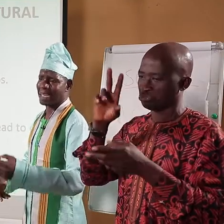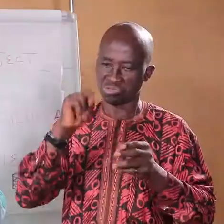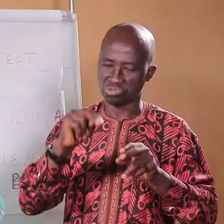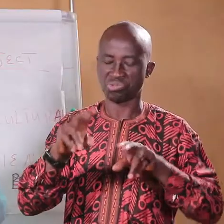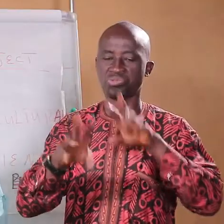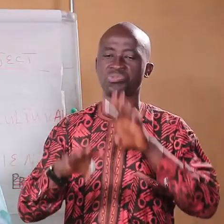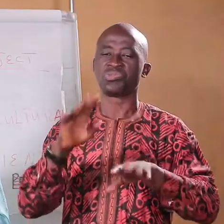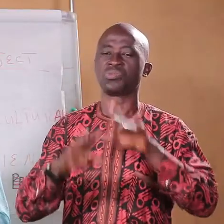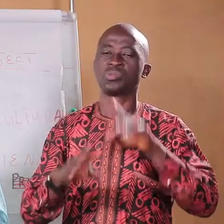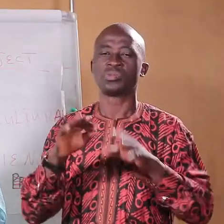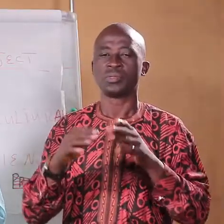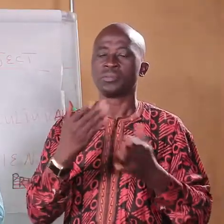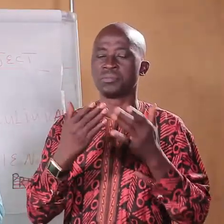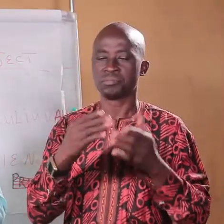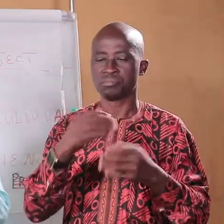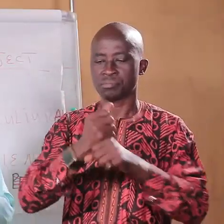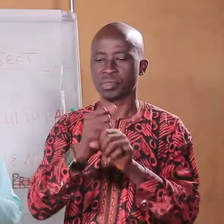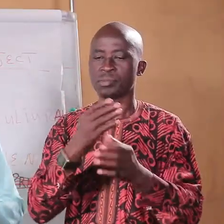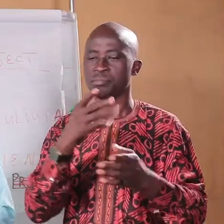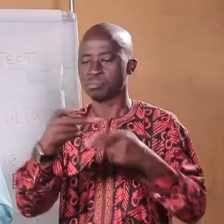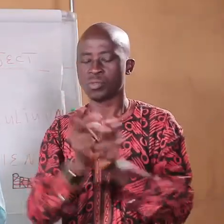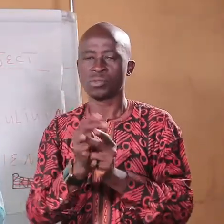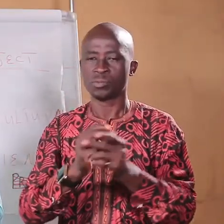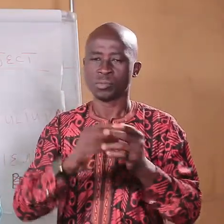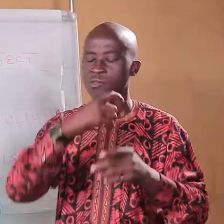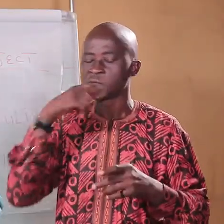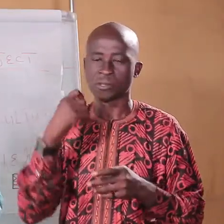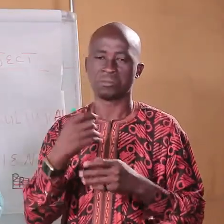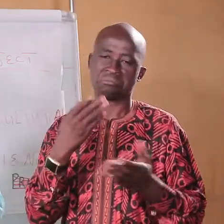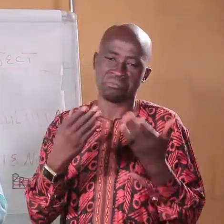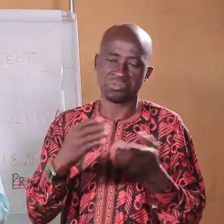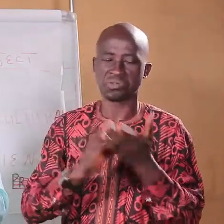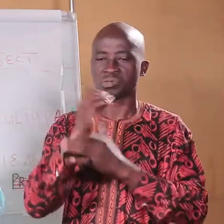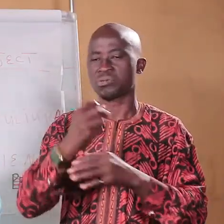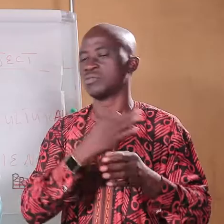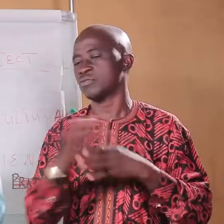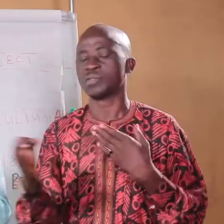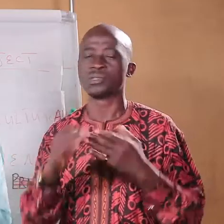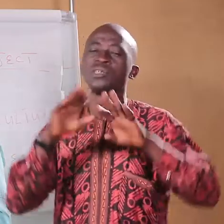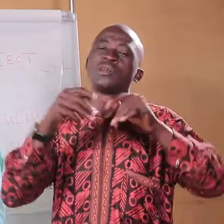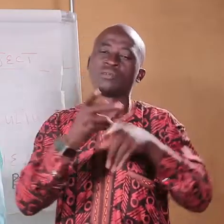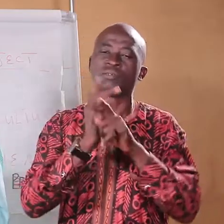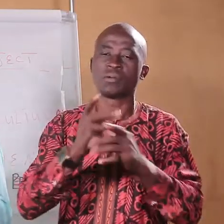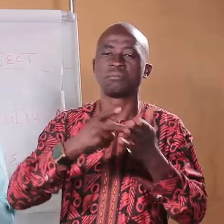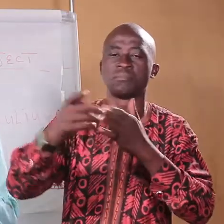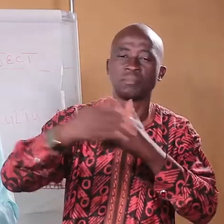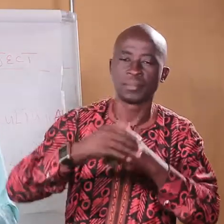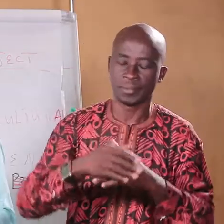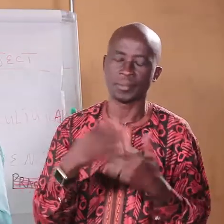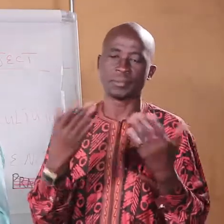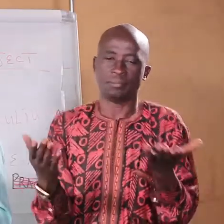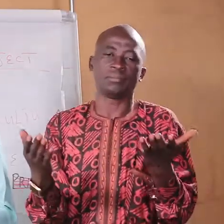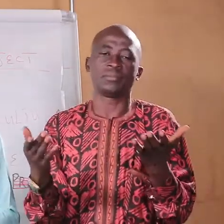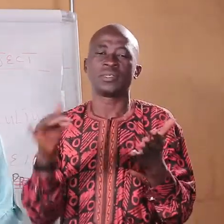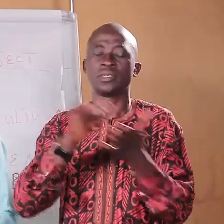thereby observing a drought. So there will be crop failure. Now how will the farmer pay the loan? So it is a